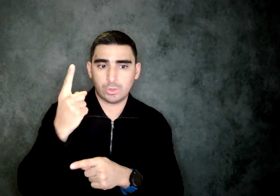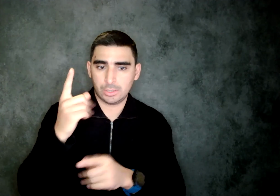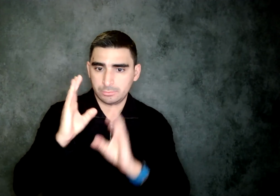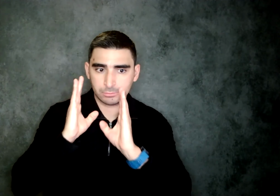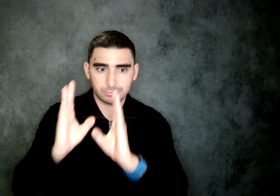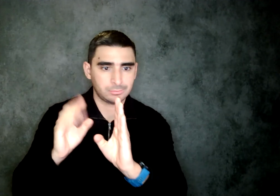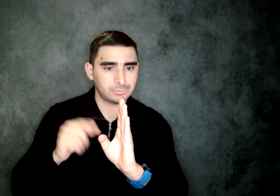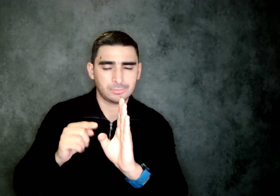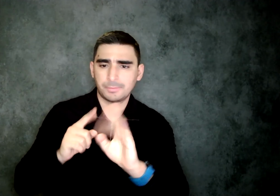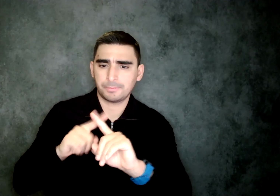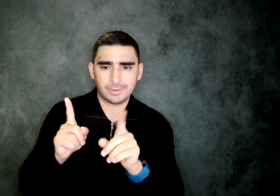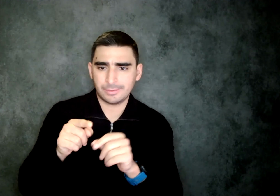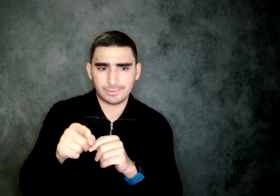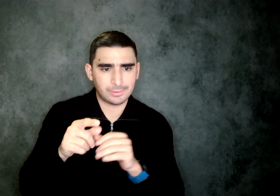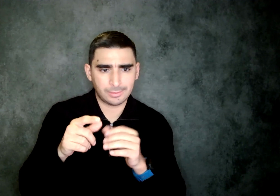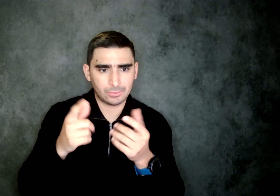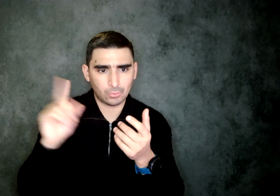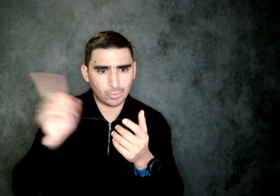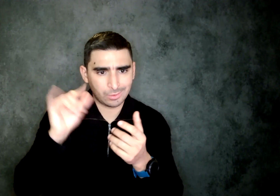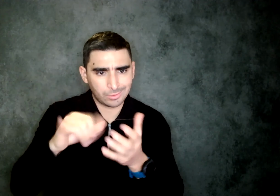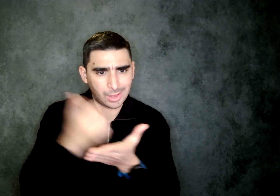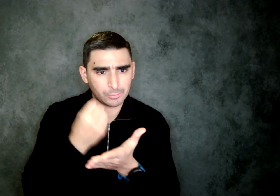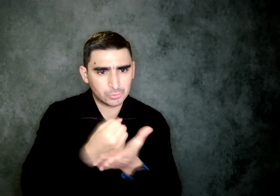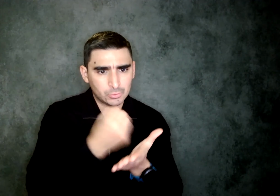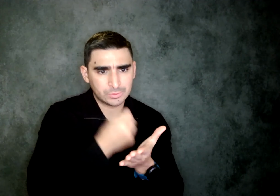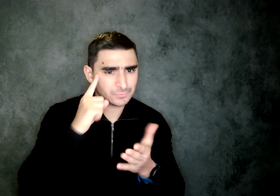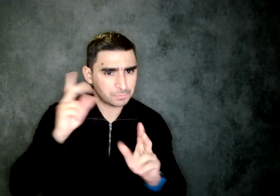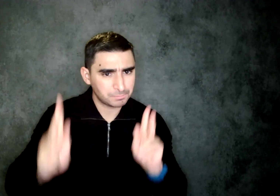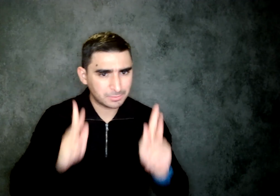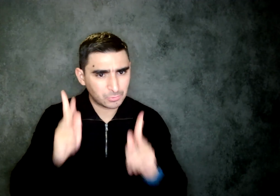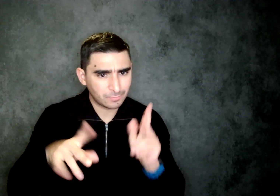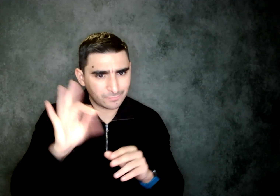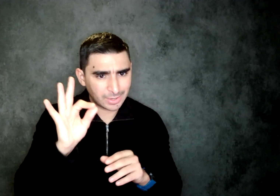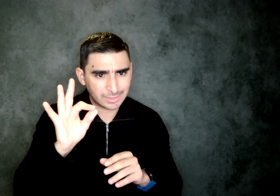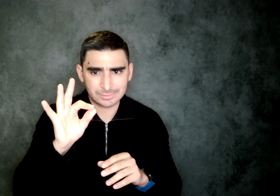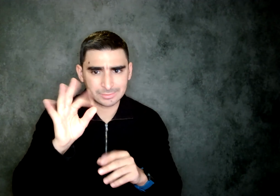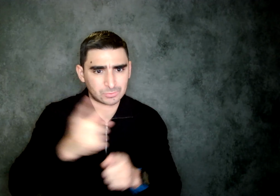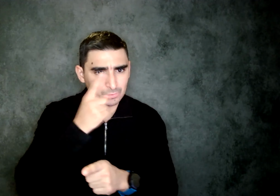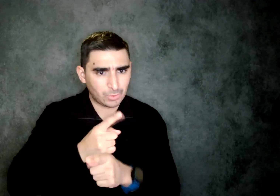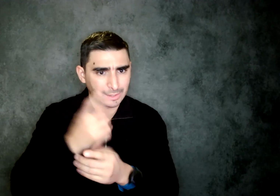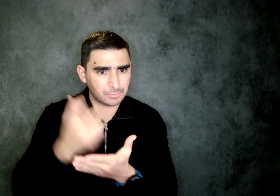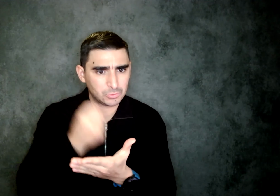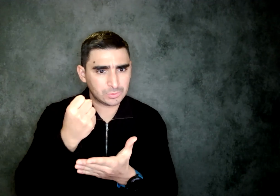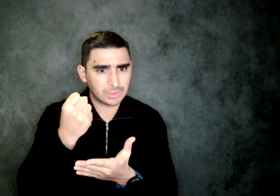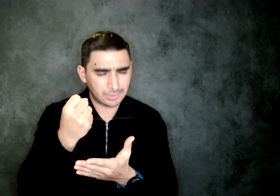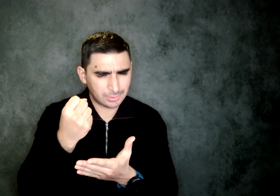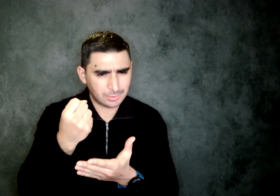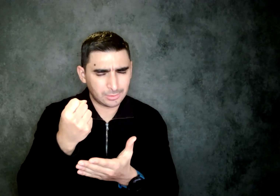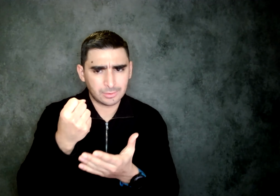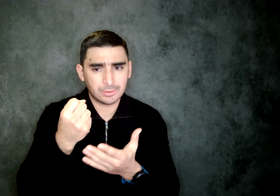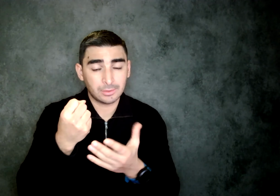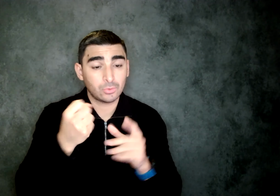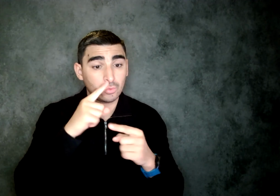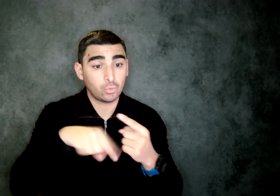where do you have the doors where people are finding the right door? Right. And I just thought, when he said it to